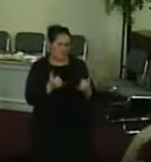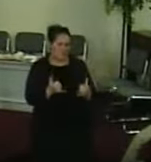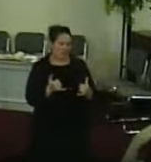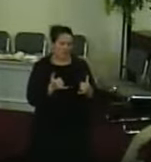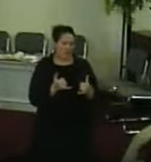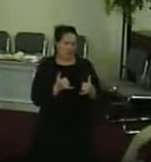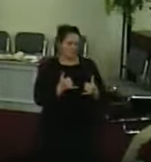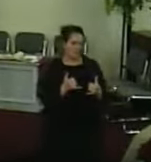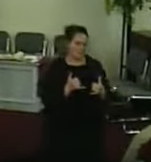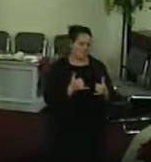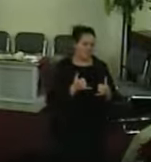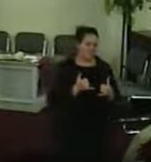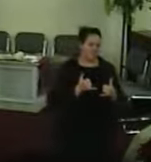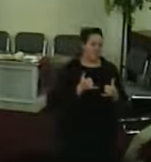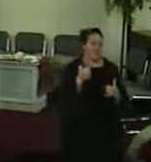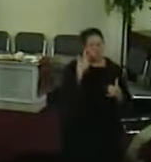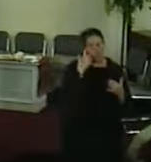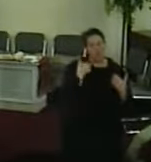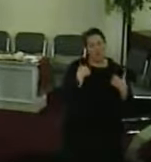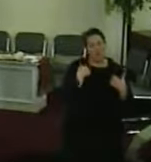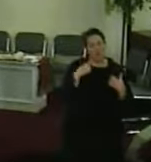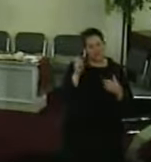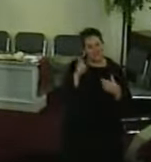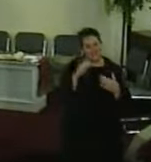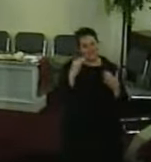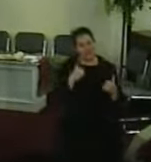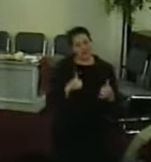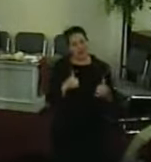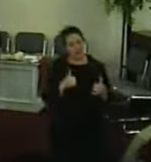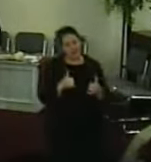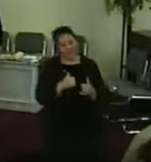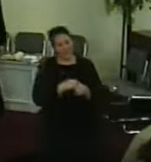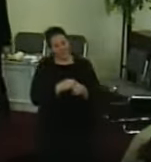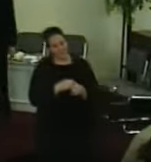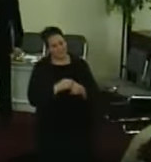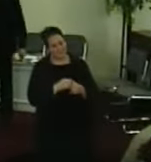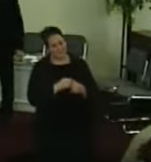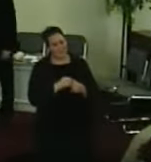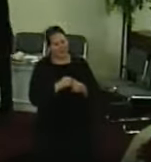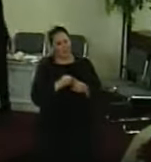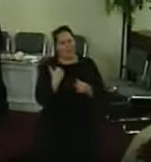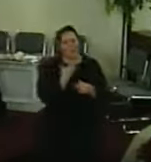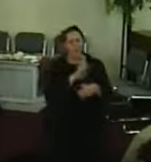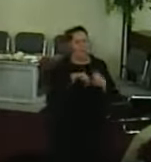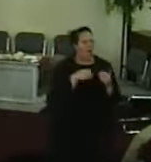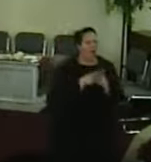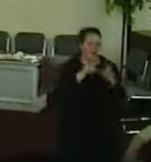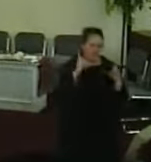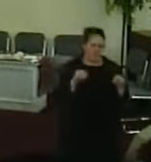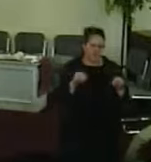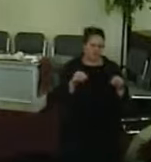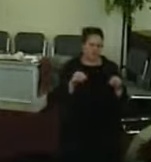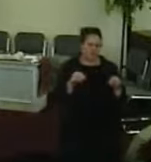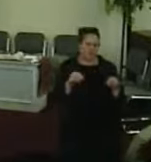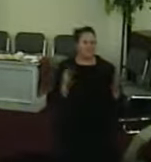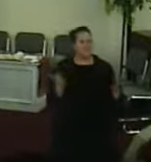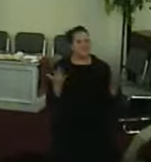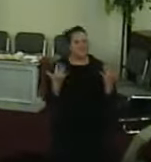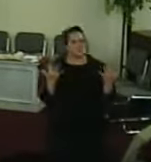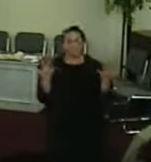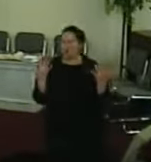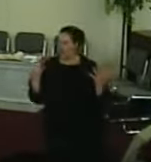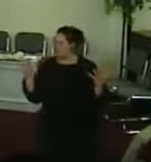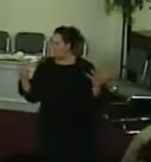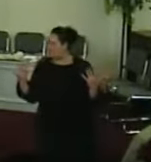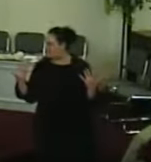You got needs tonight, who doesn't? Why don't we come down to the front? Why don't we just bring those things to Jesus? But come